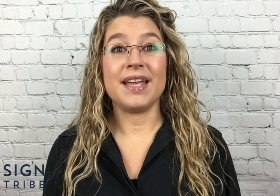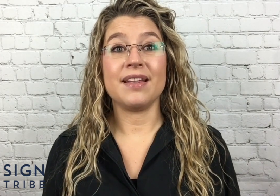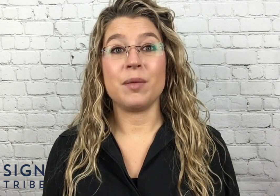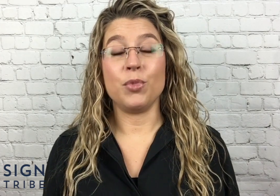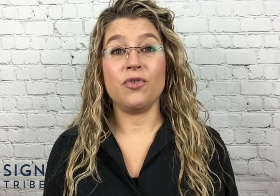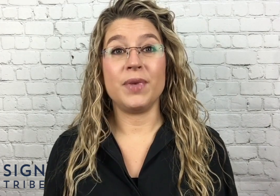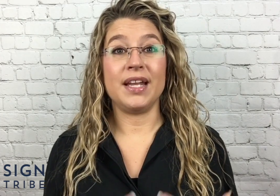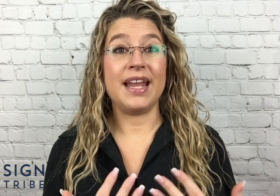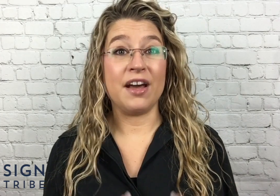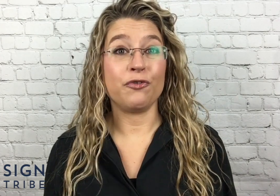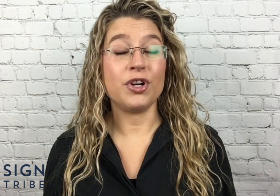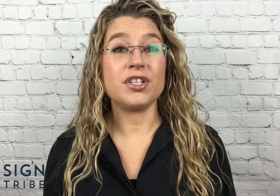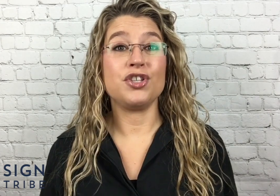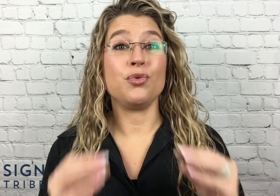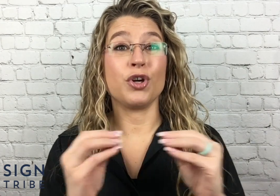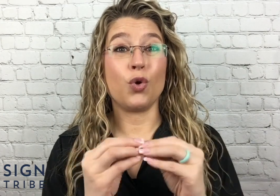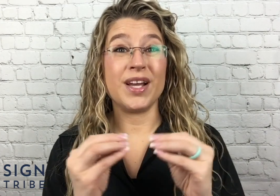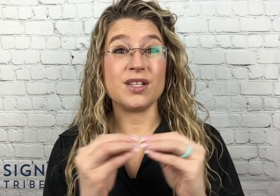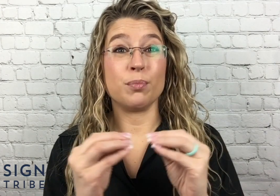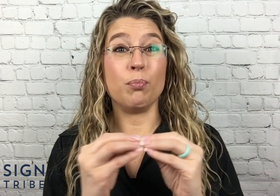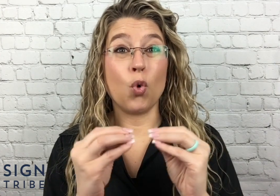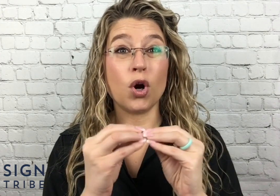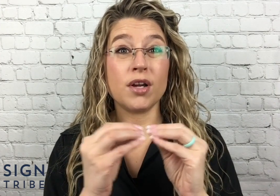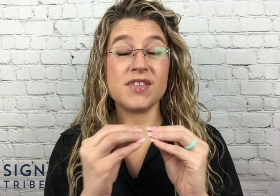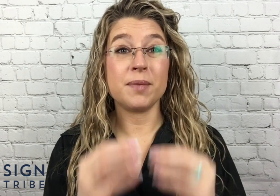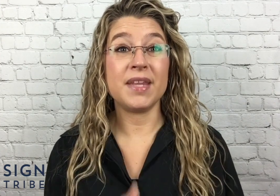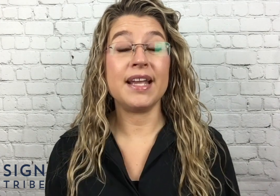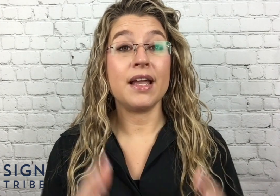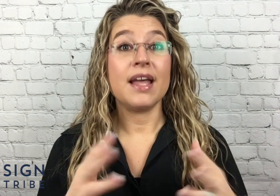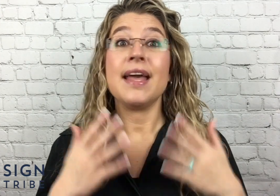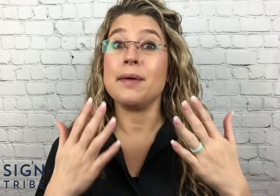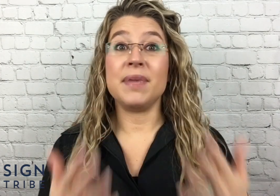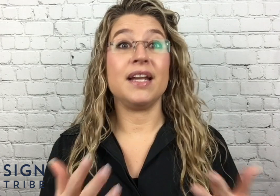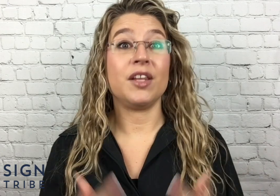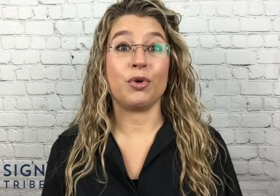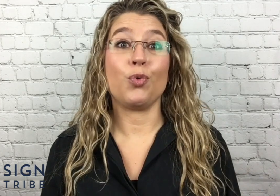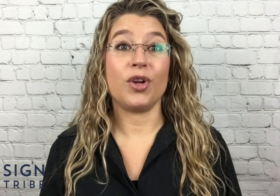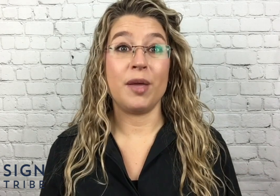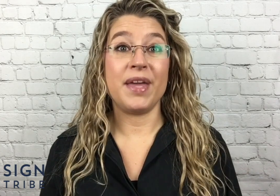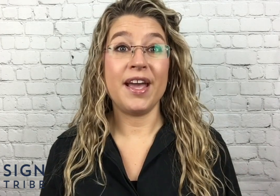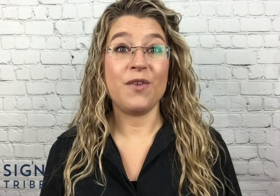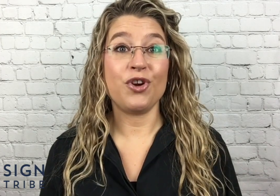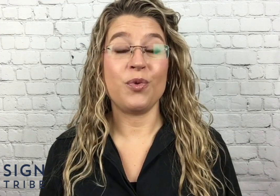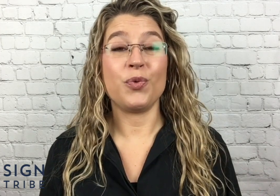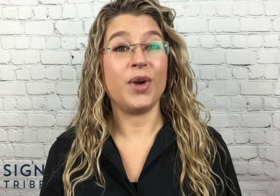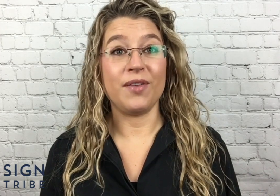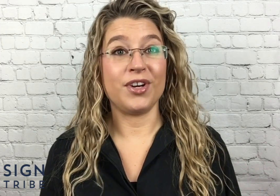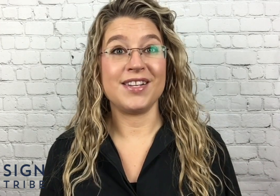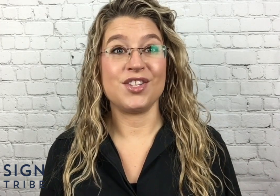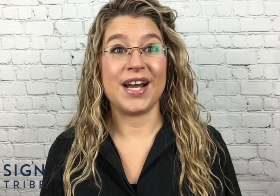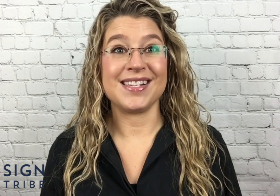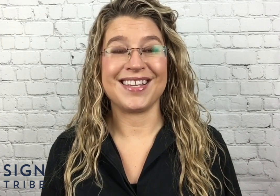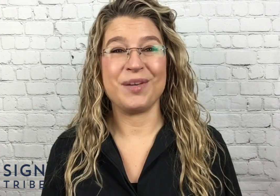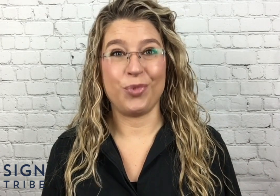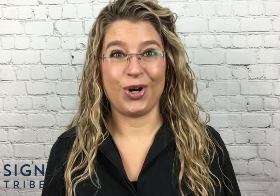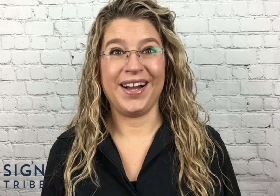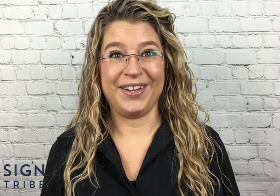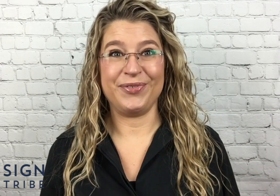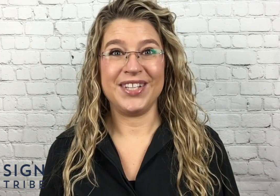that movement and effort to request more of something, immediately reward that behavior with whatever it is they're asking more of.